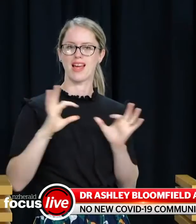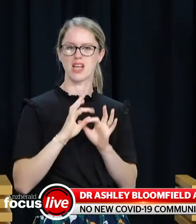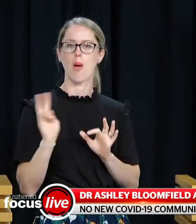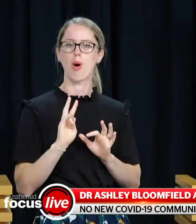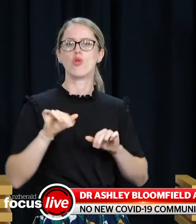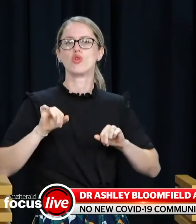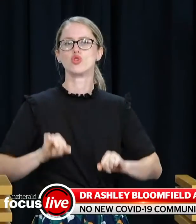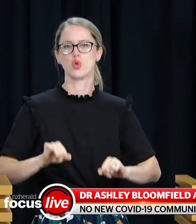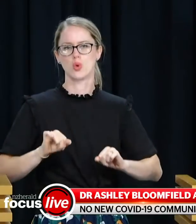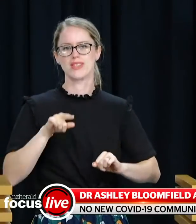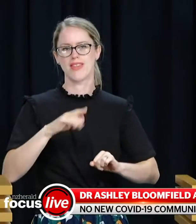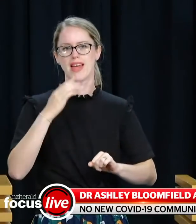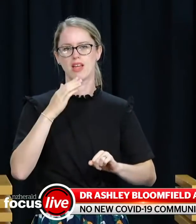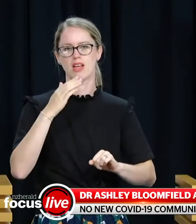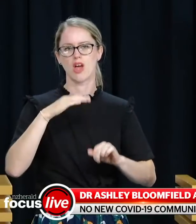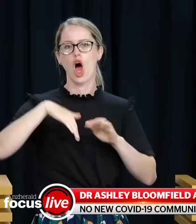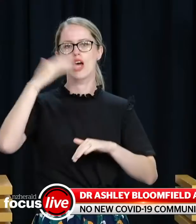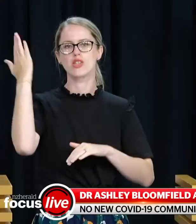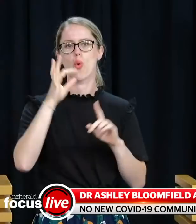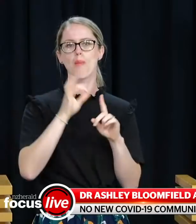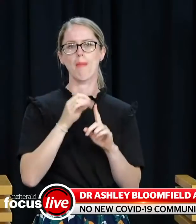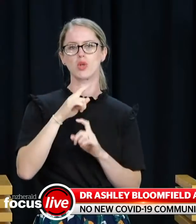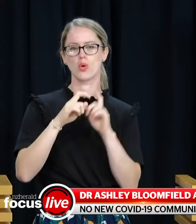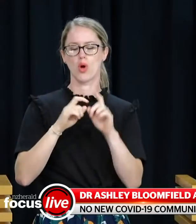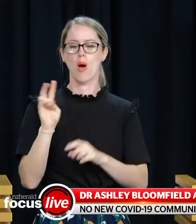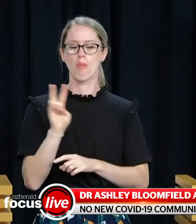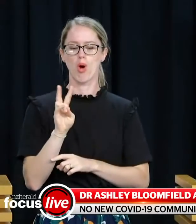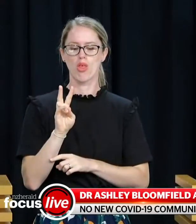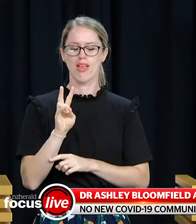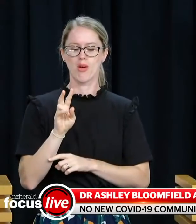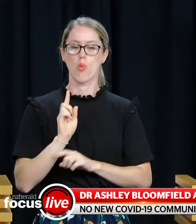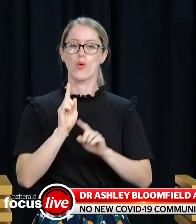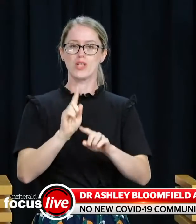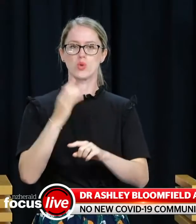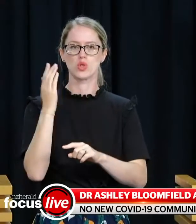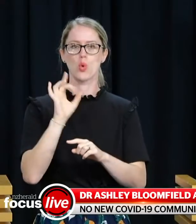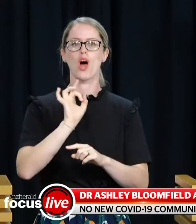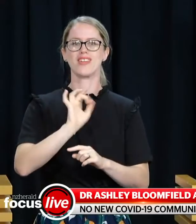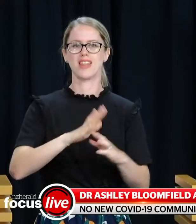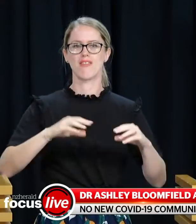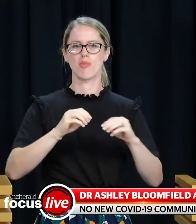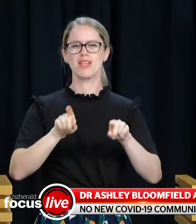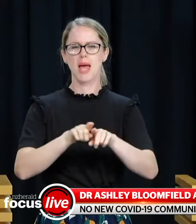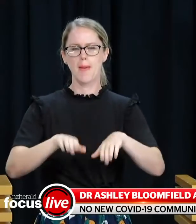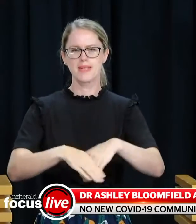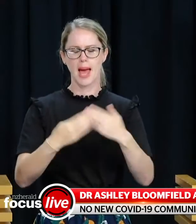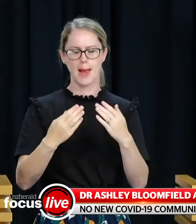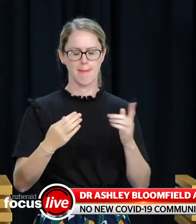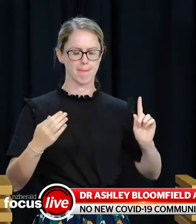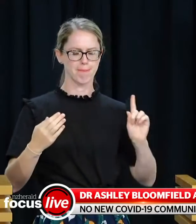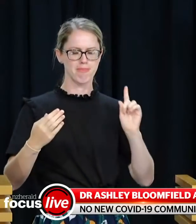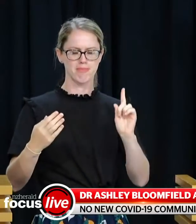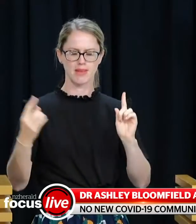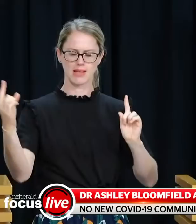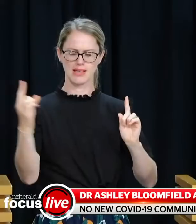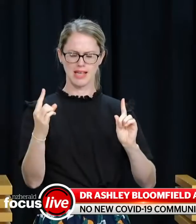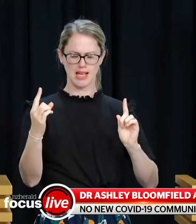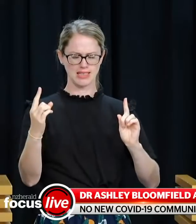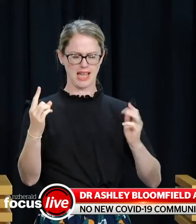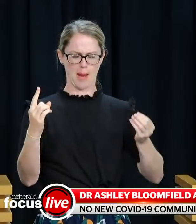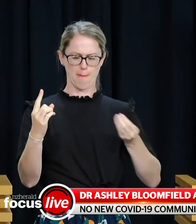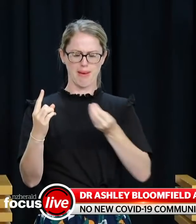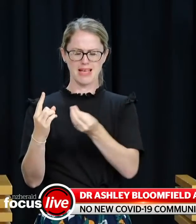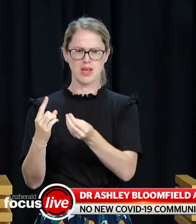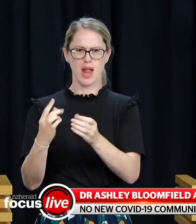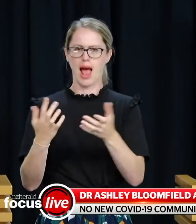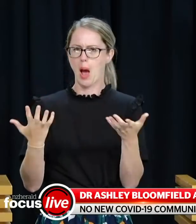students at Papatoetoe High School, and both were at school on the 10th of February. We haven't established the exact transmission